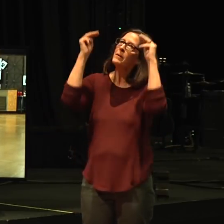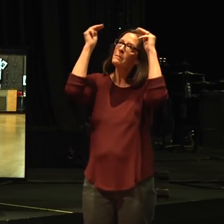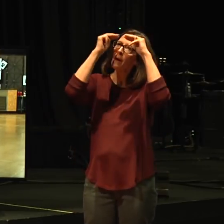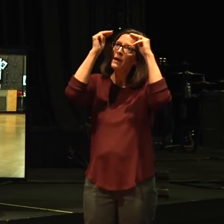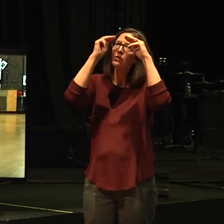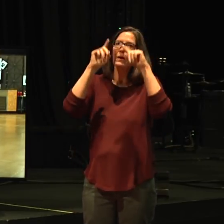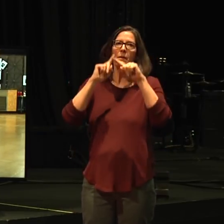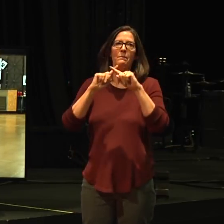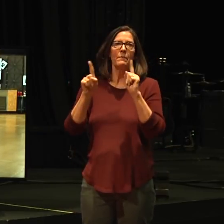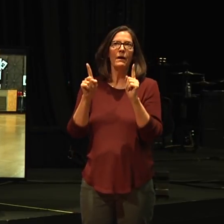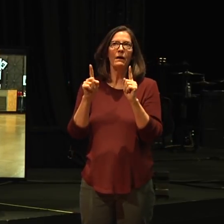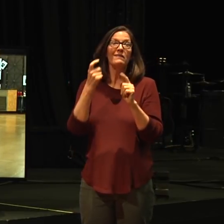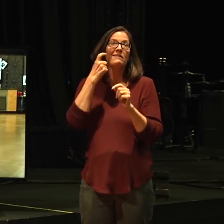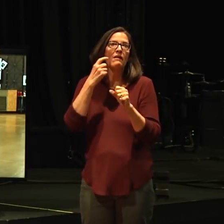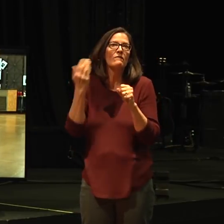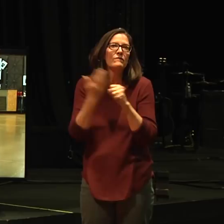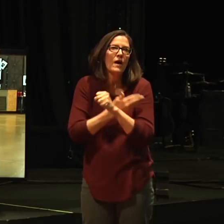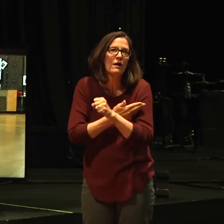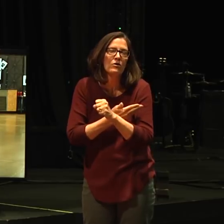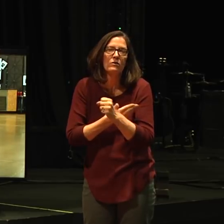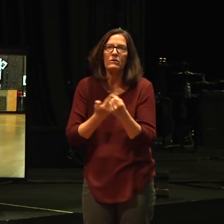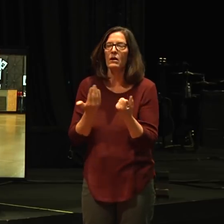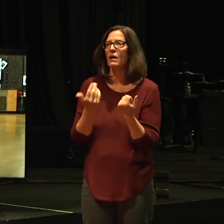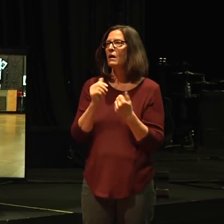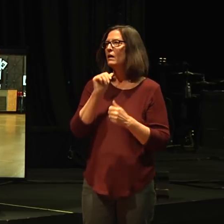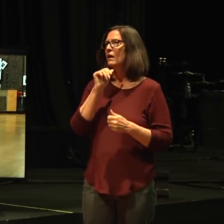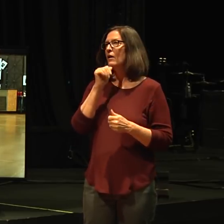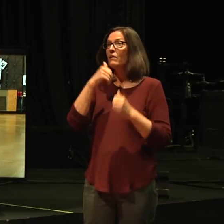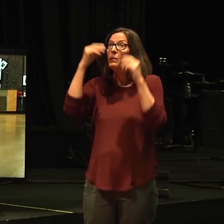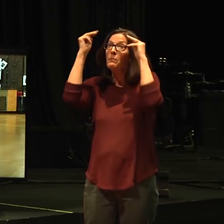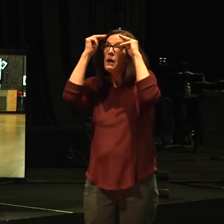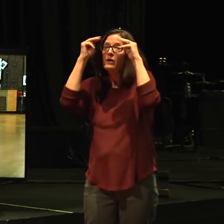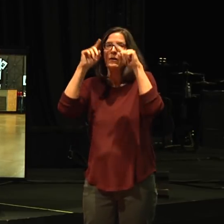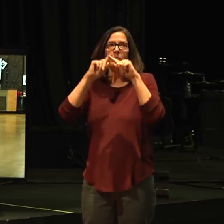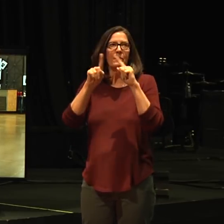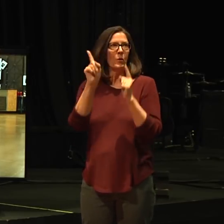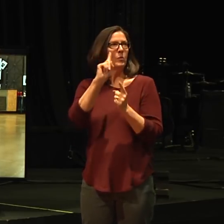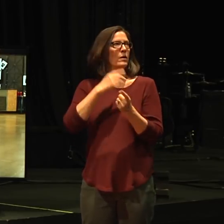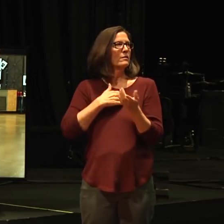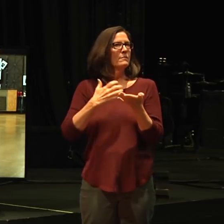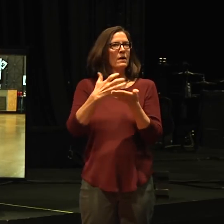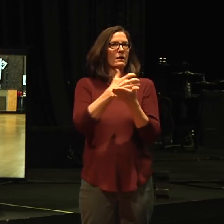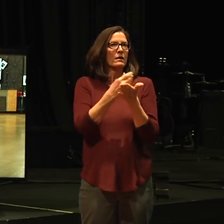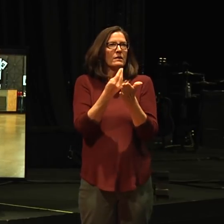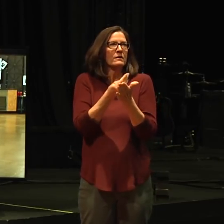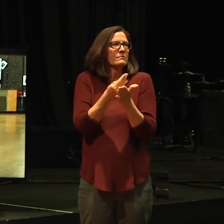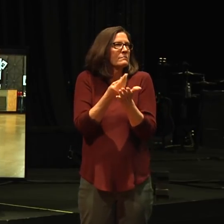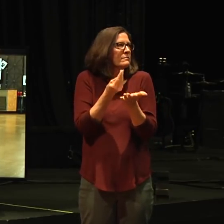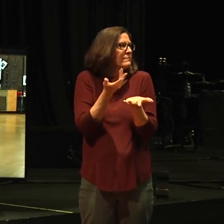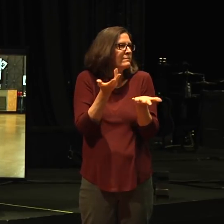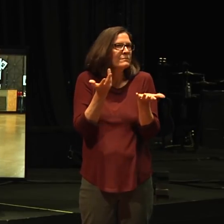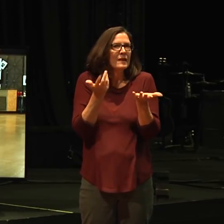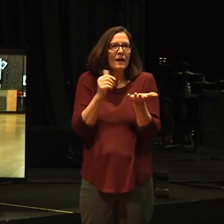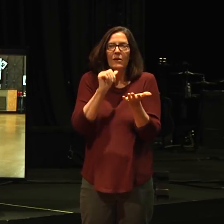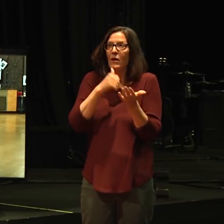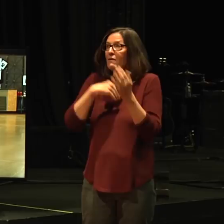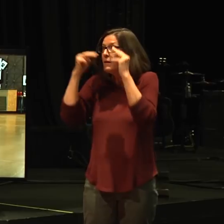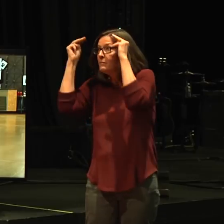fired. I don't have migraines. I don't know where my income's going to be. I don't have migraines, but somebody I really care about has